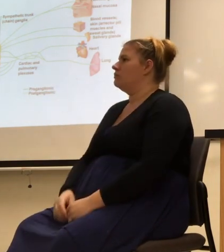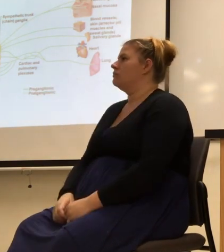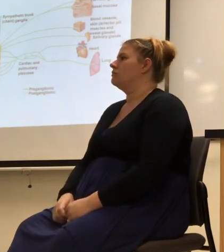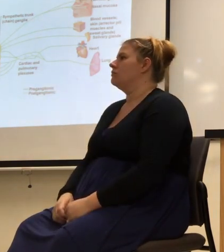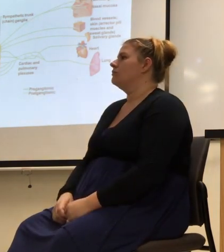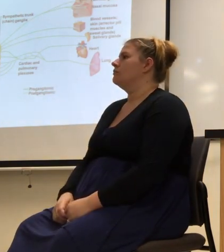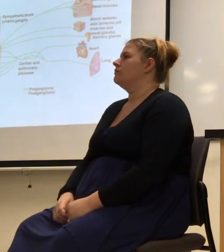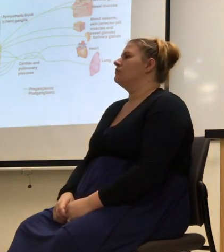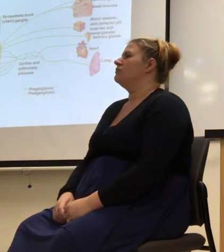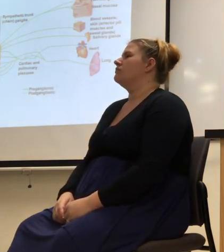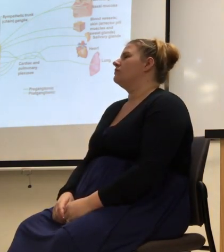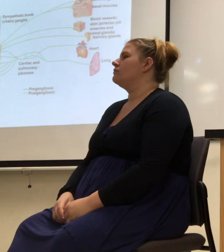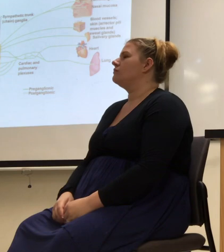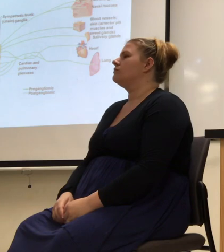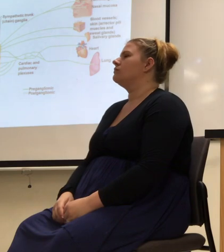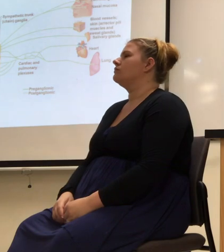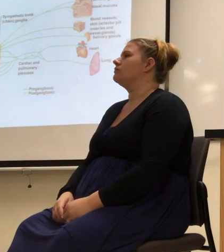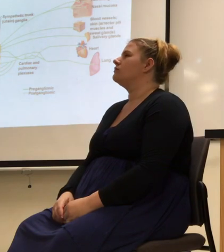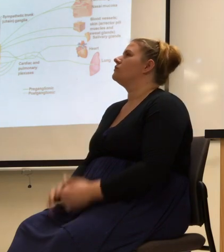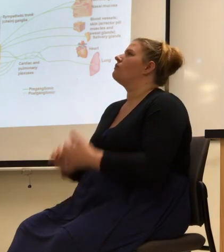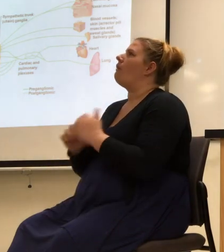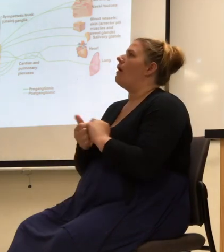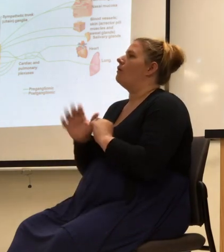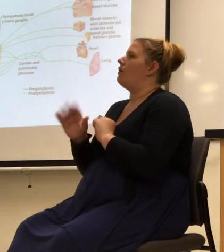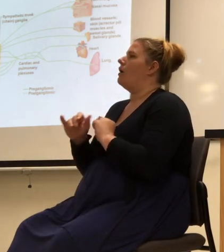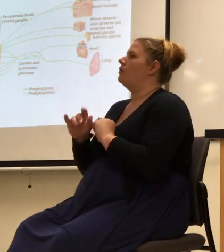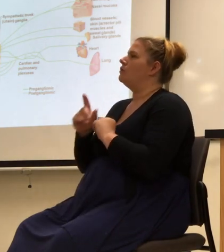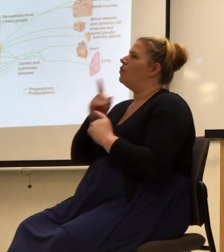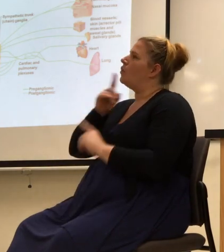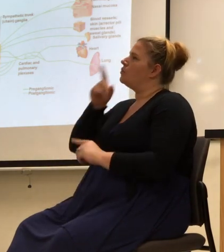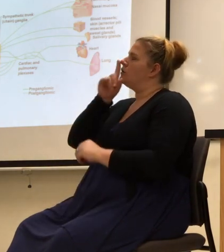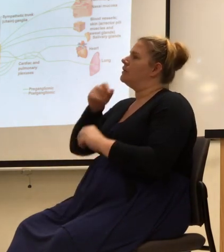I'll just say the pre for the preganglionic.